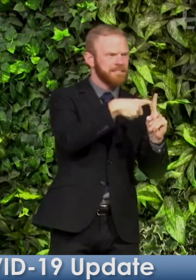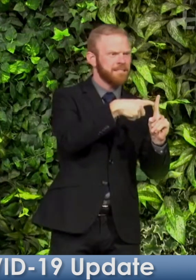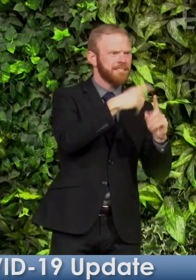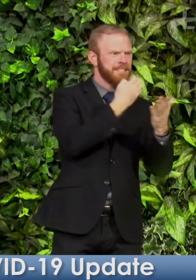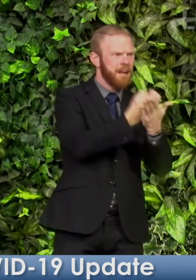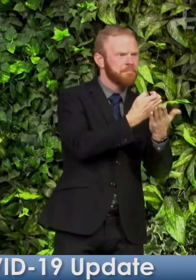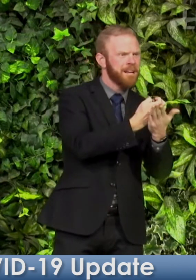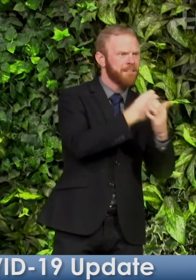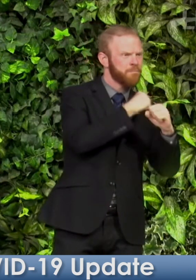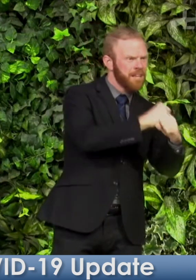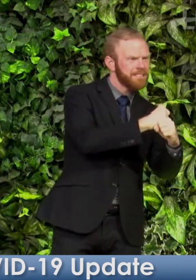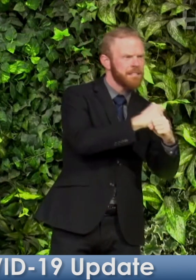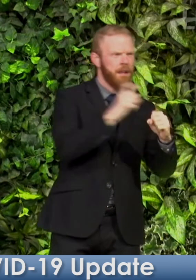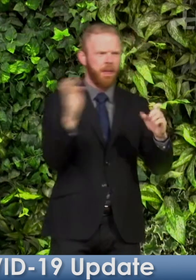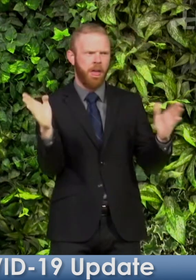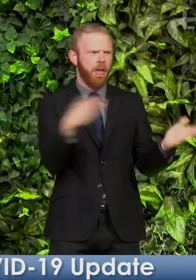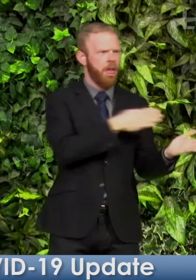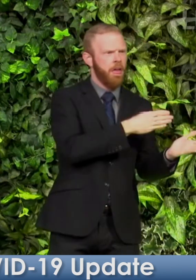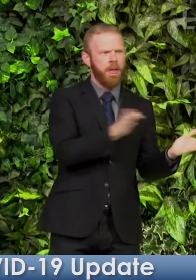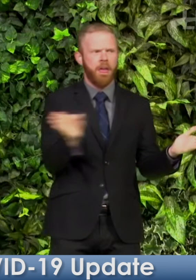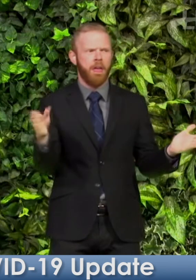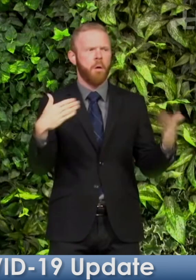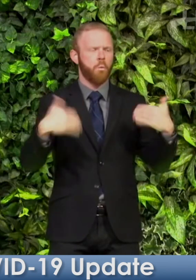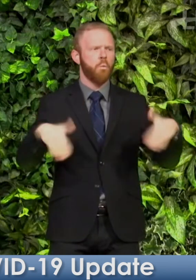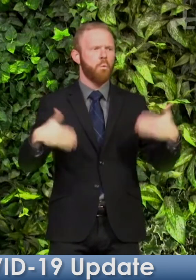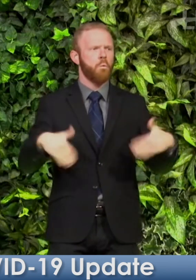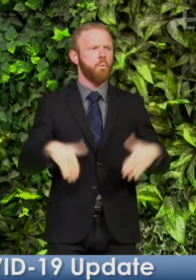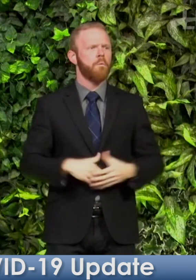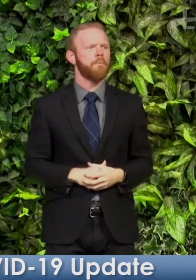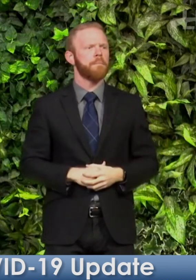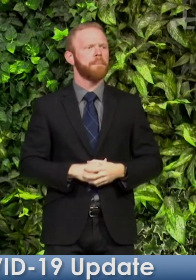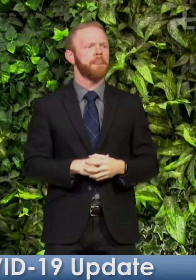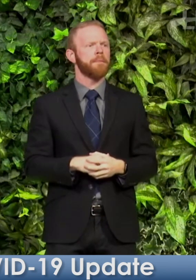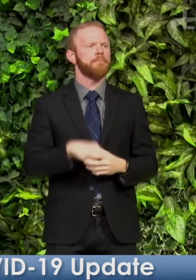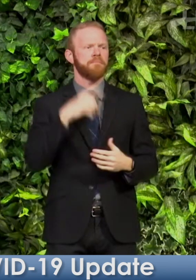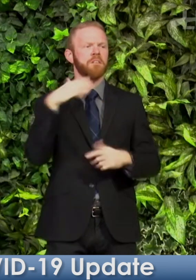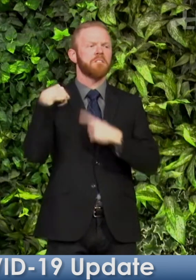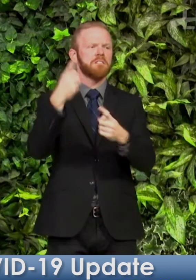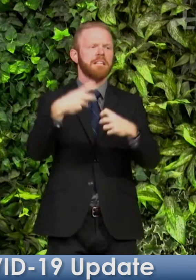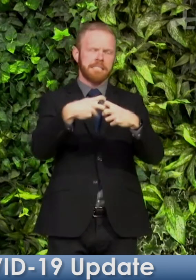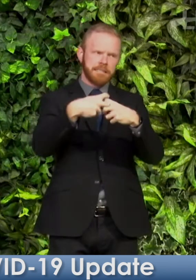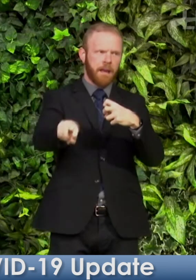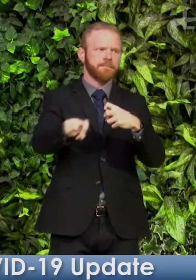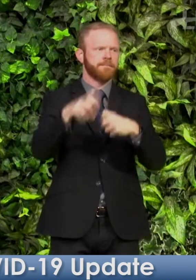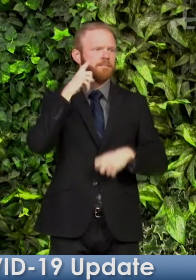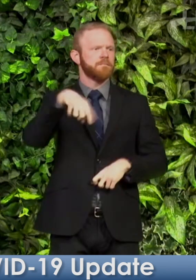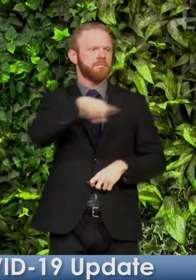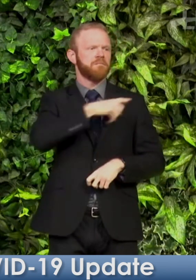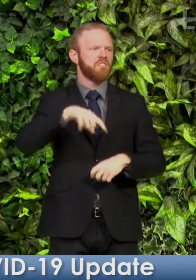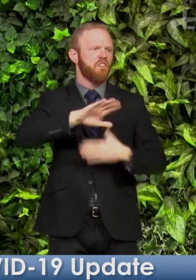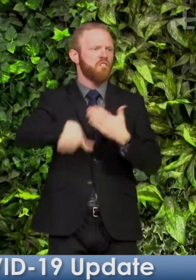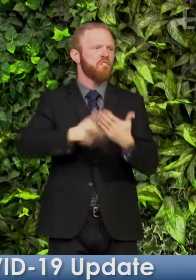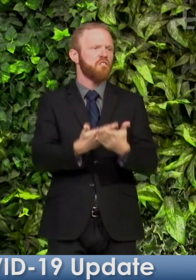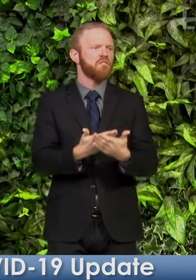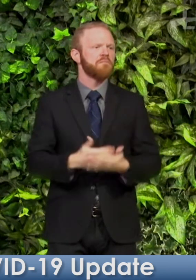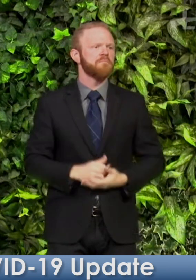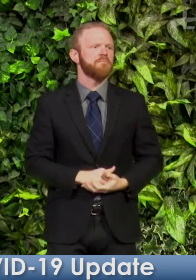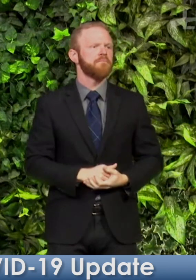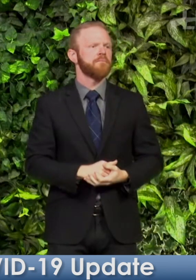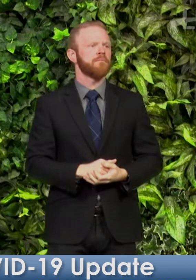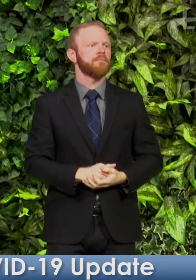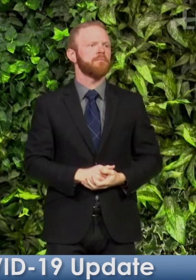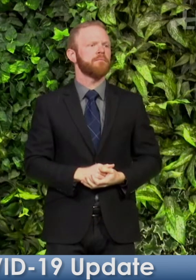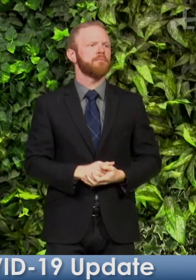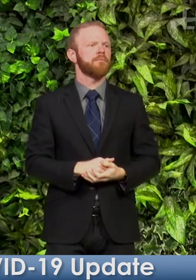been untenable for all of us. You have shown great leadership. I haven't called you that